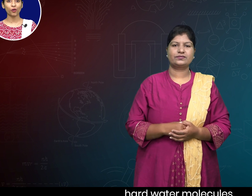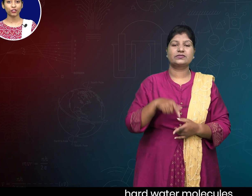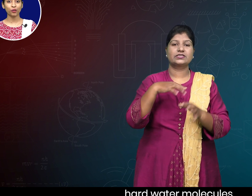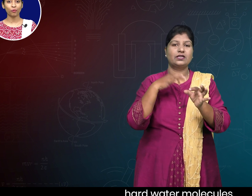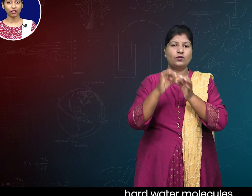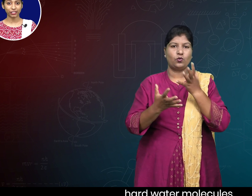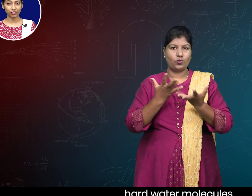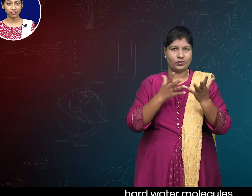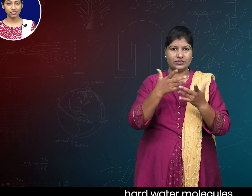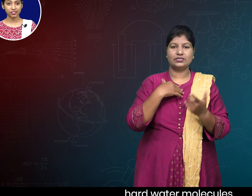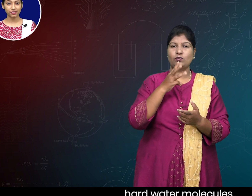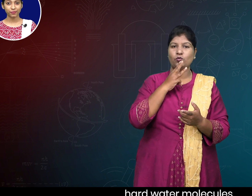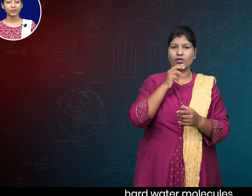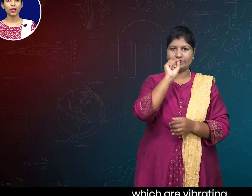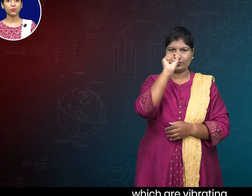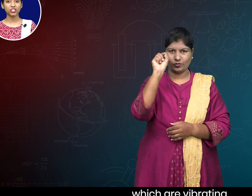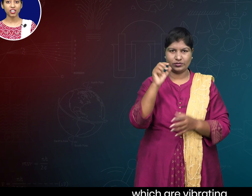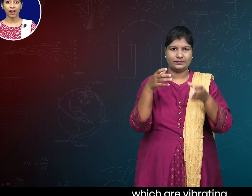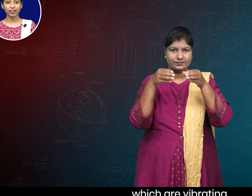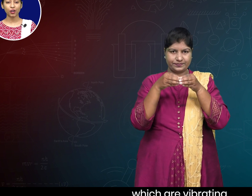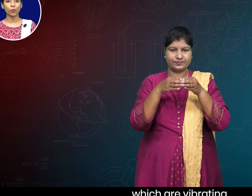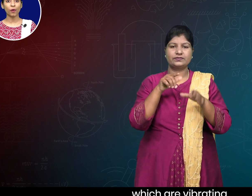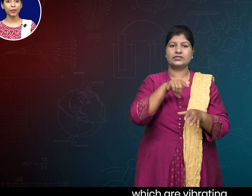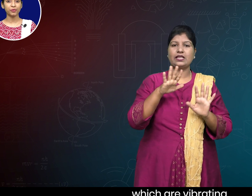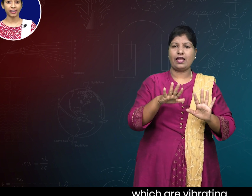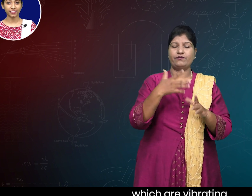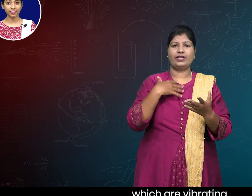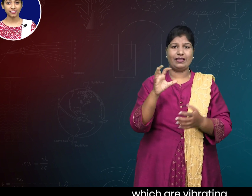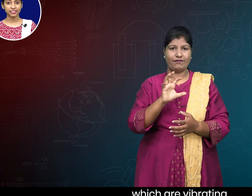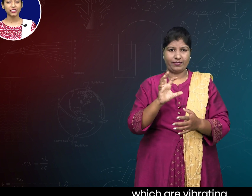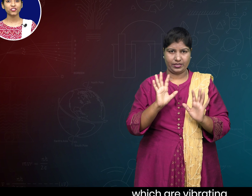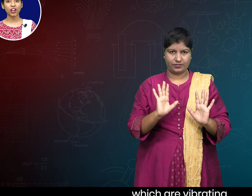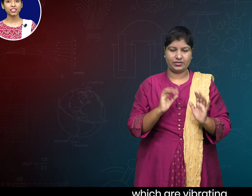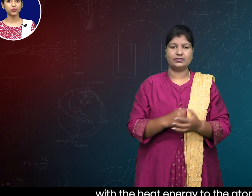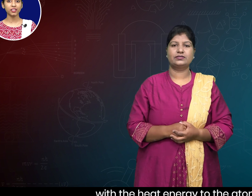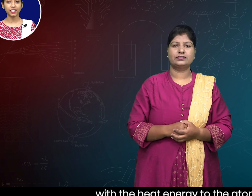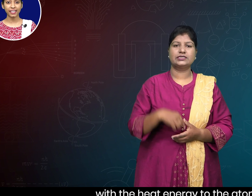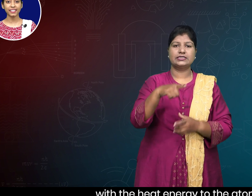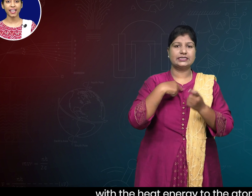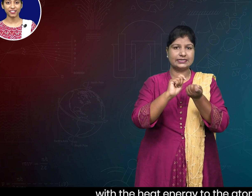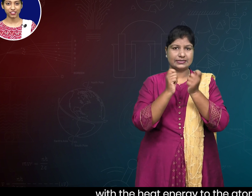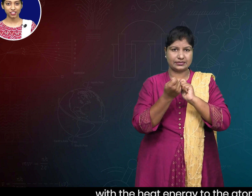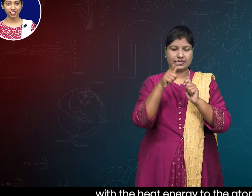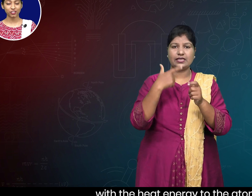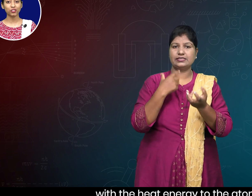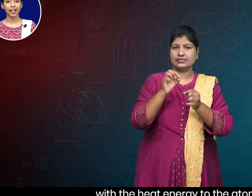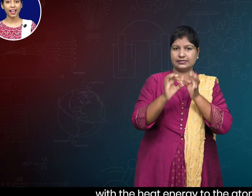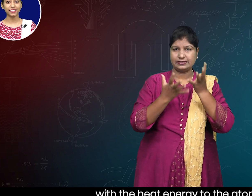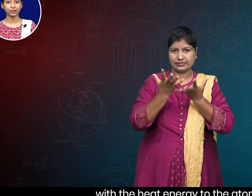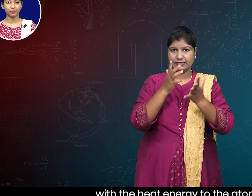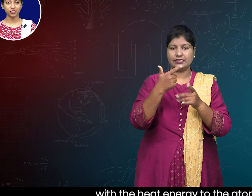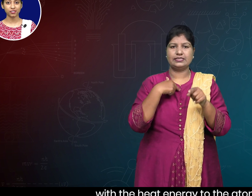Hot water molecules, which are vibrating, transfer the heat energy to